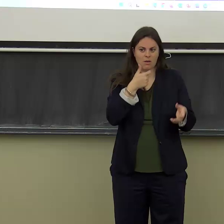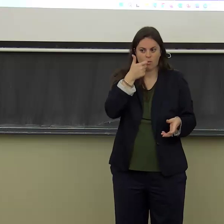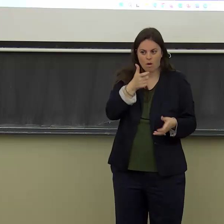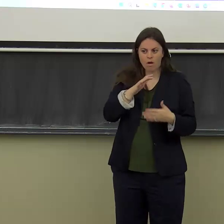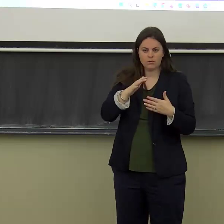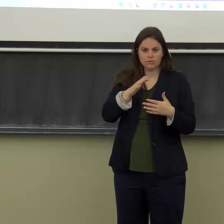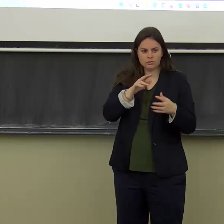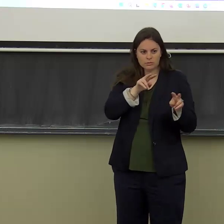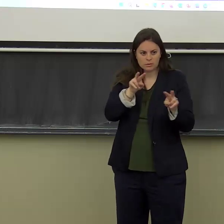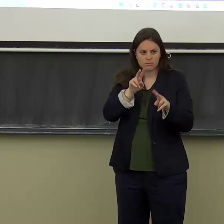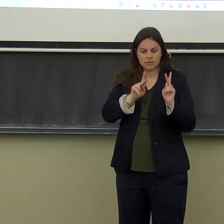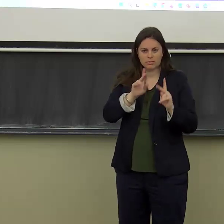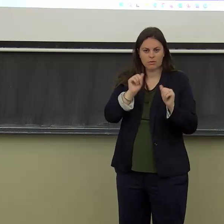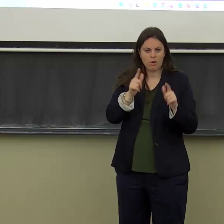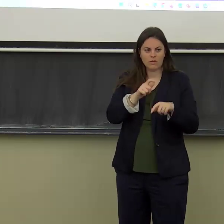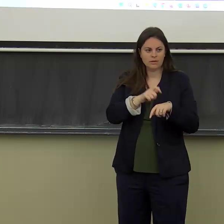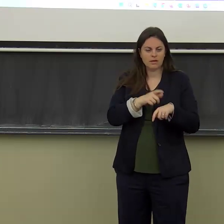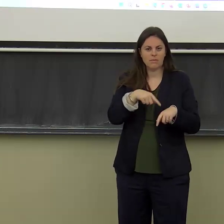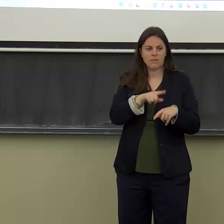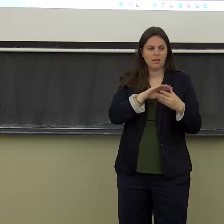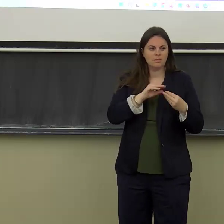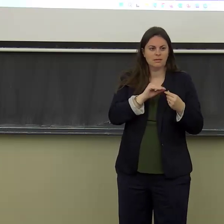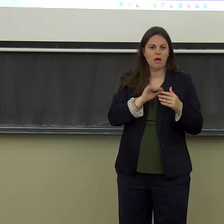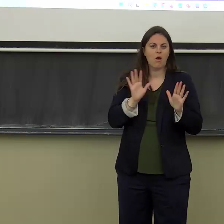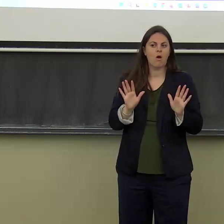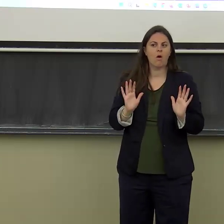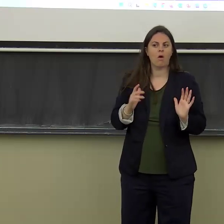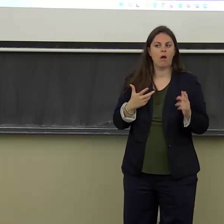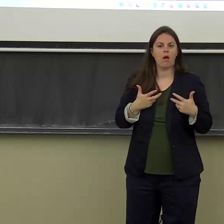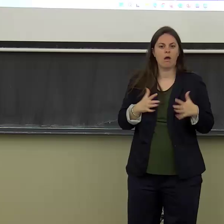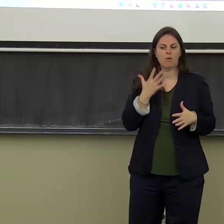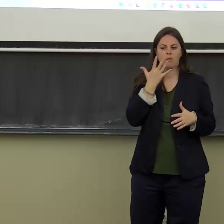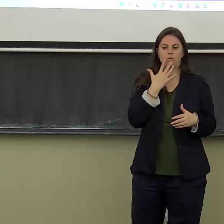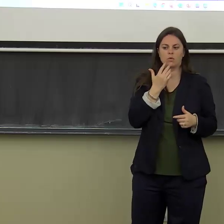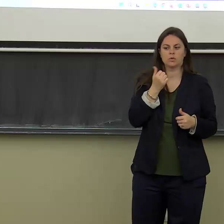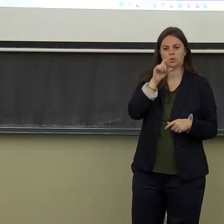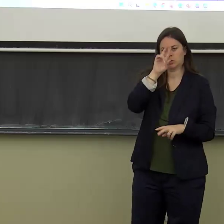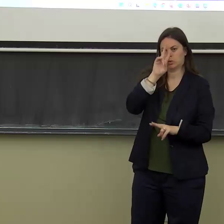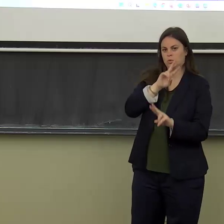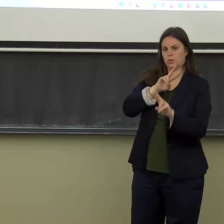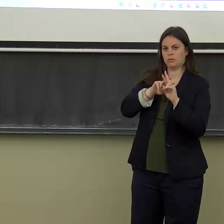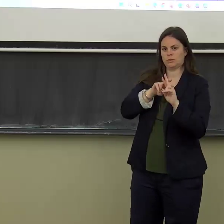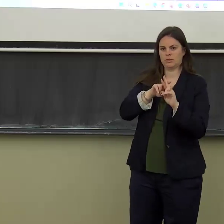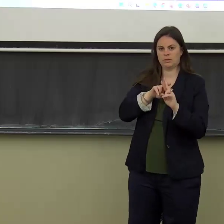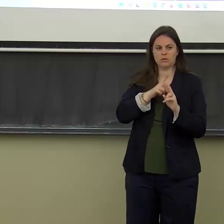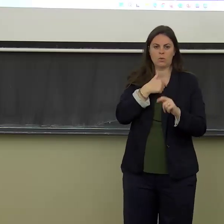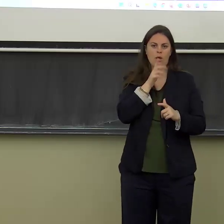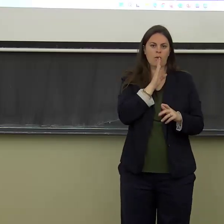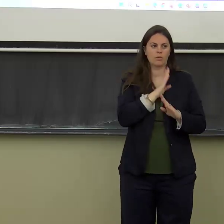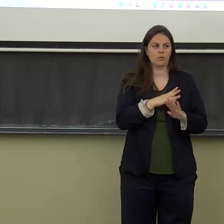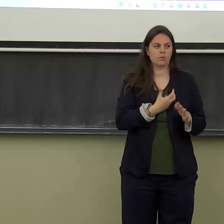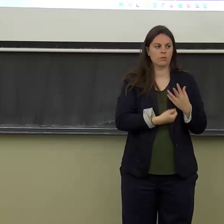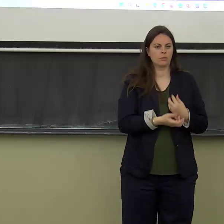look stupid, so I'm going to be quiet. And in that quiet, the dominance and the status quo, they